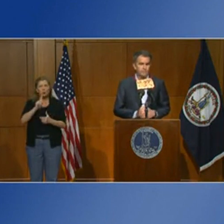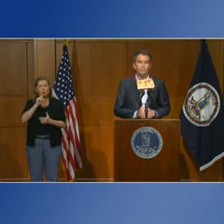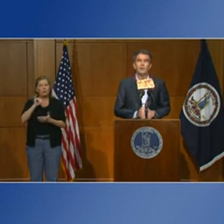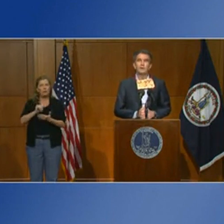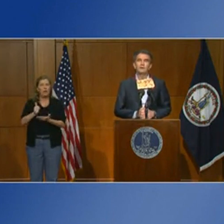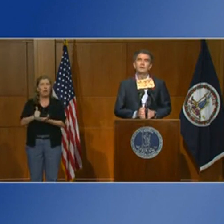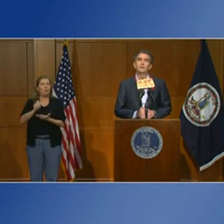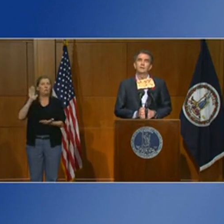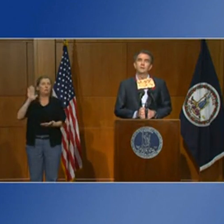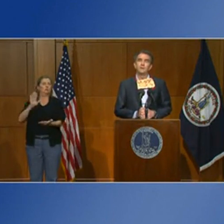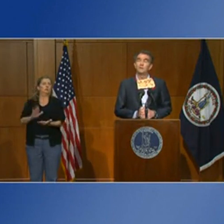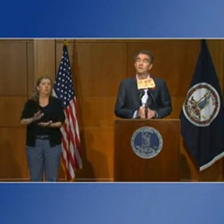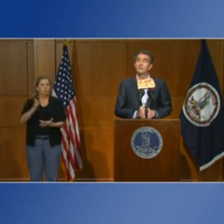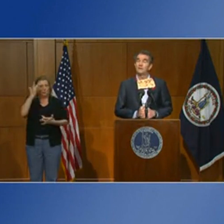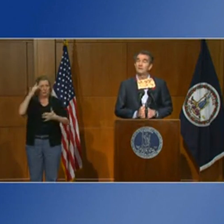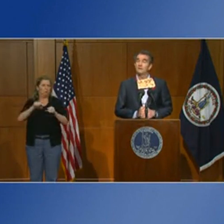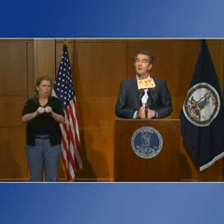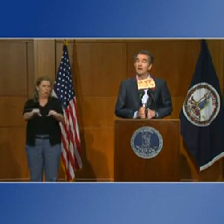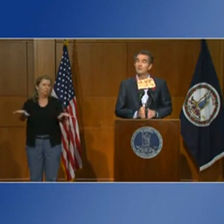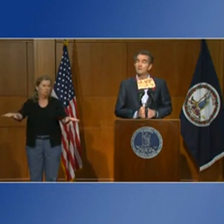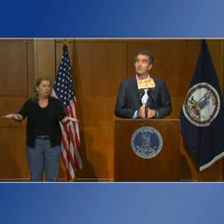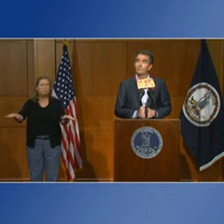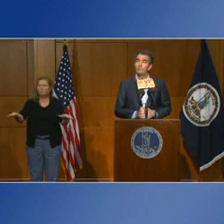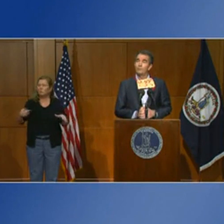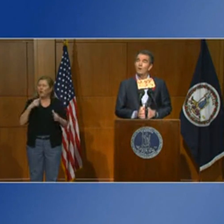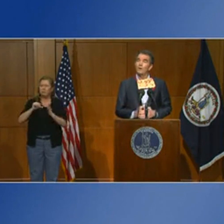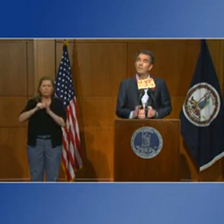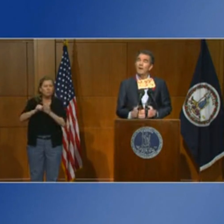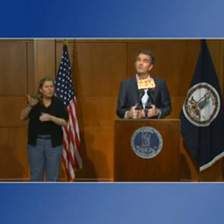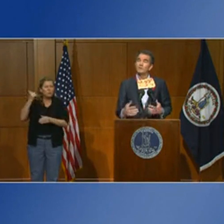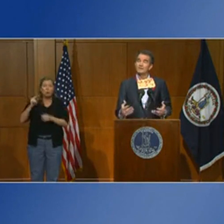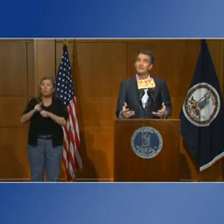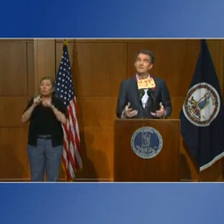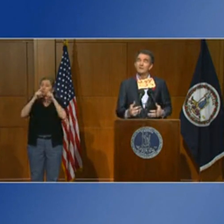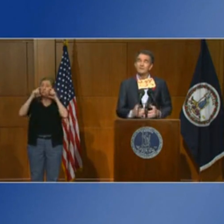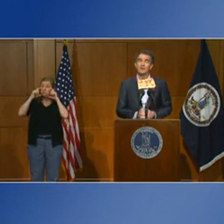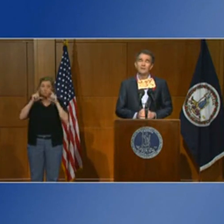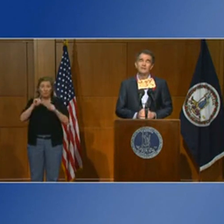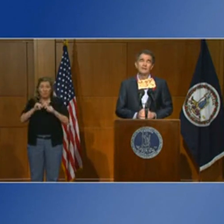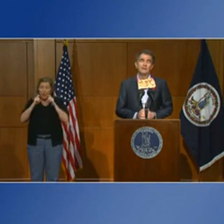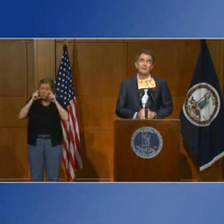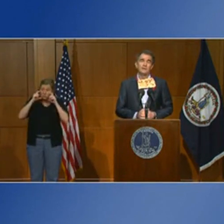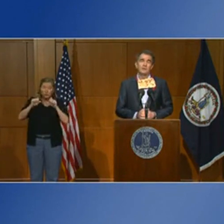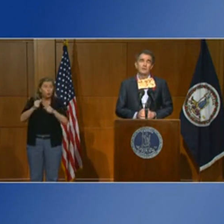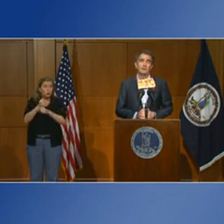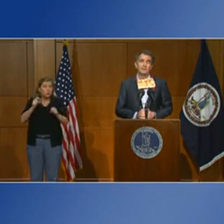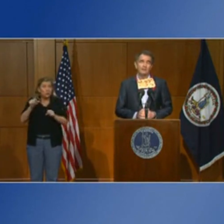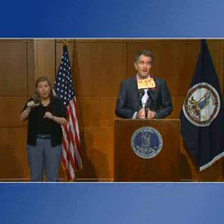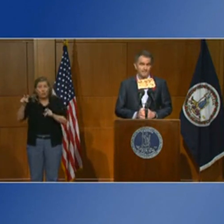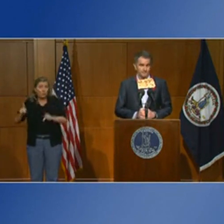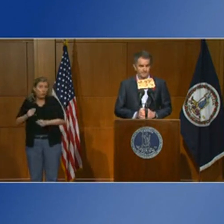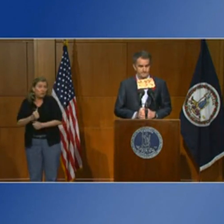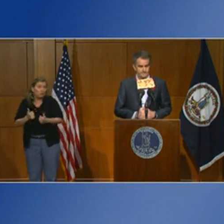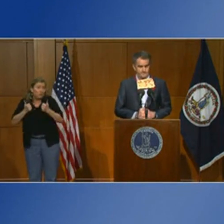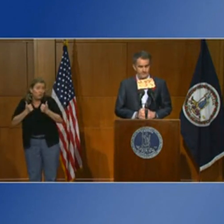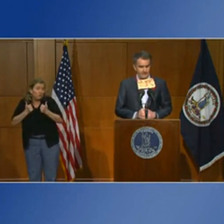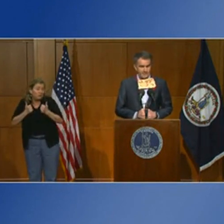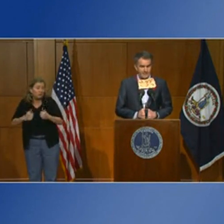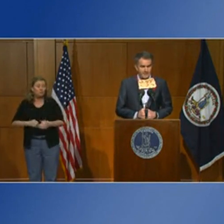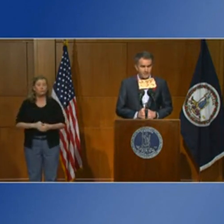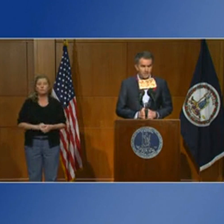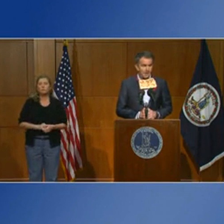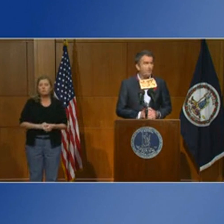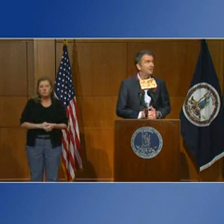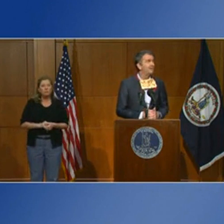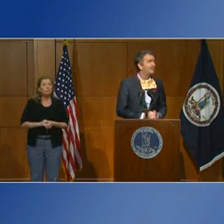reducing the spread of the disease. As I have said before, wearing a mask could literally save someone else's life.